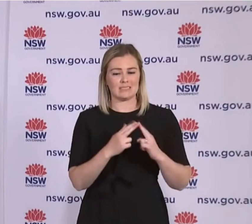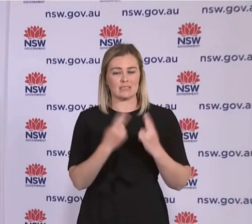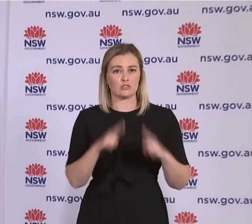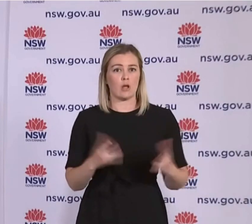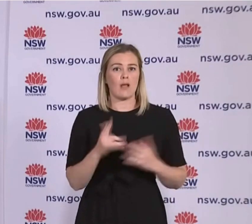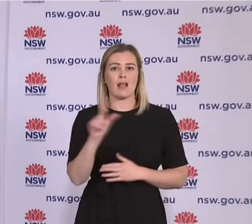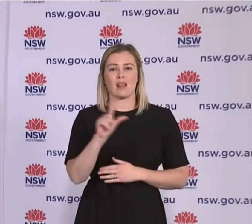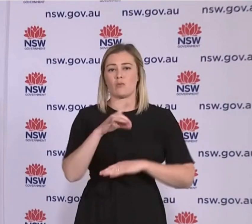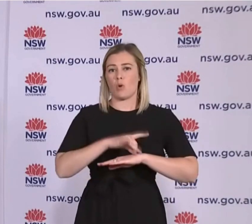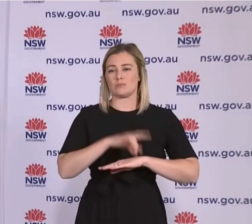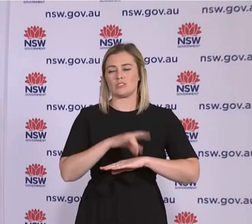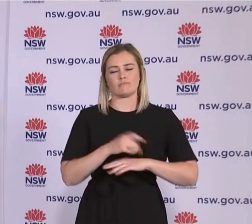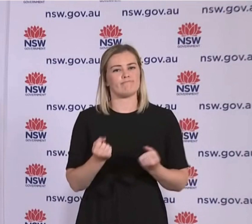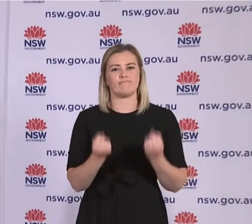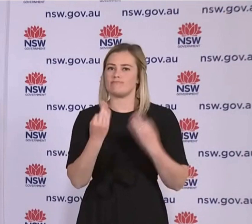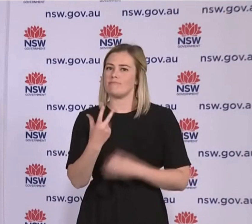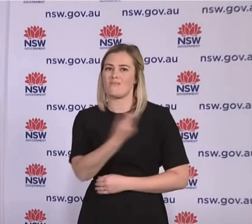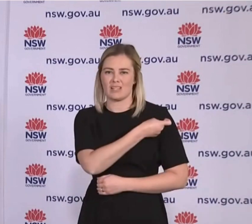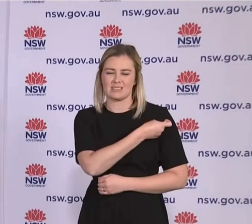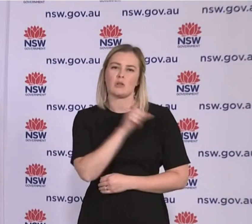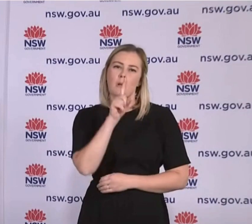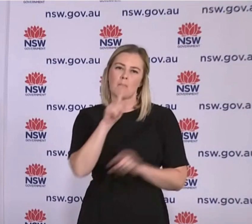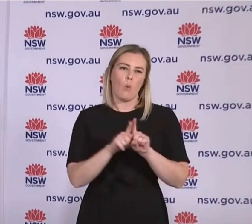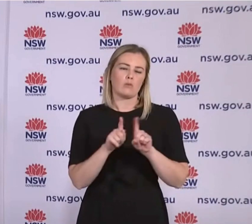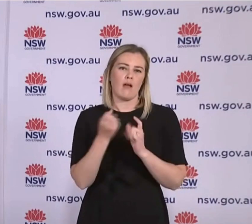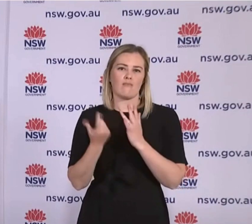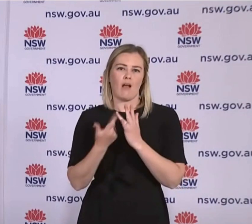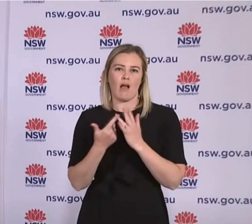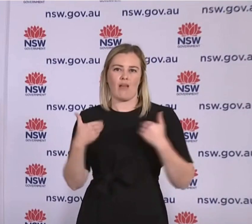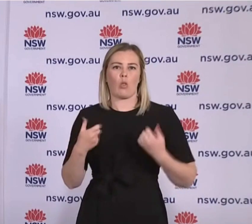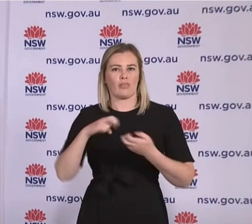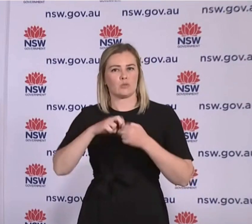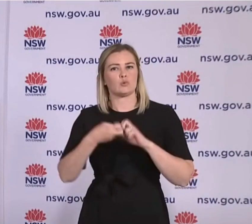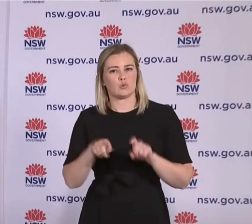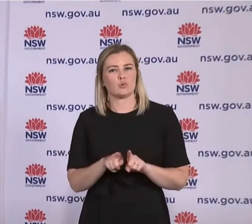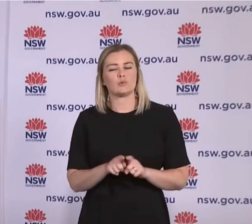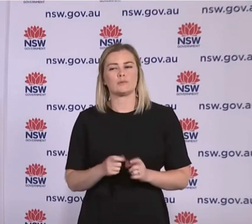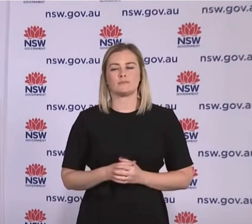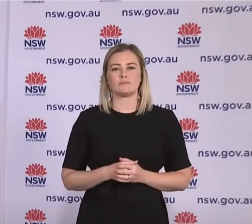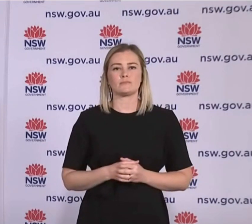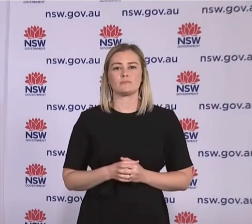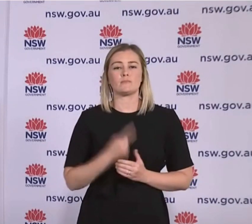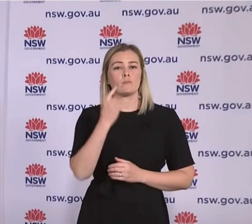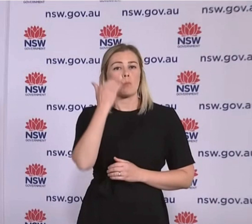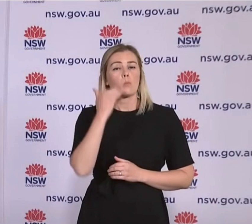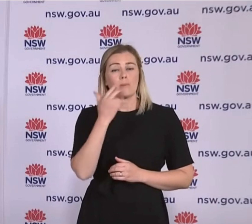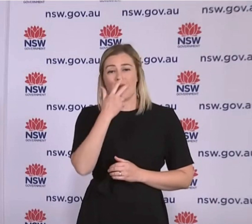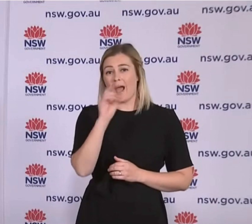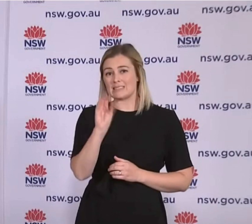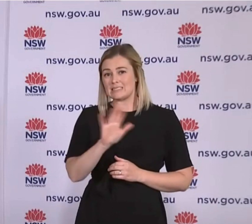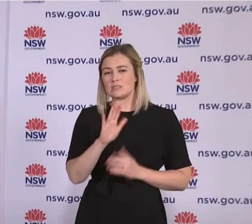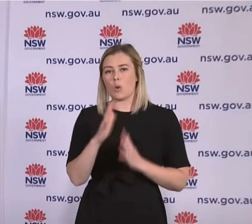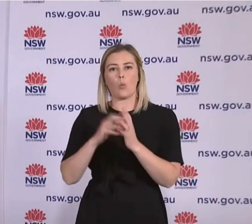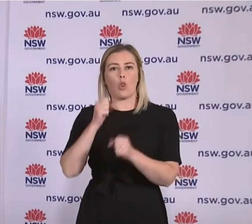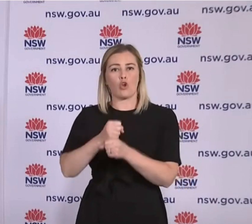Hospital, and she was not vaccinated and had some underlying health conditions. A woman in her 80s from Wollongong area died